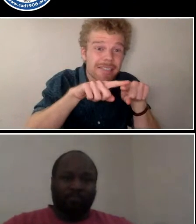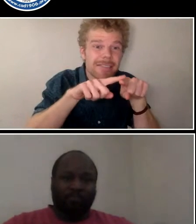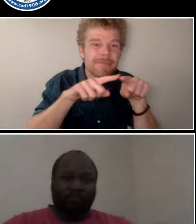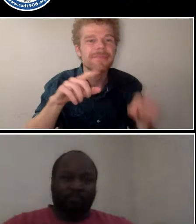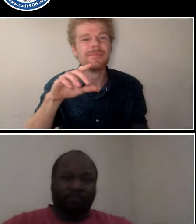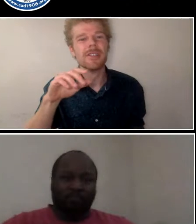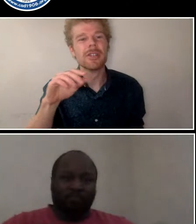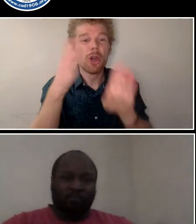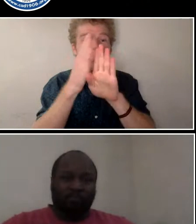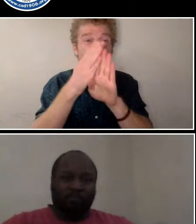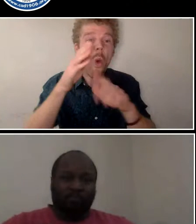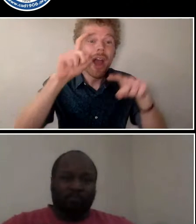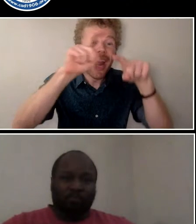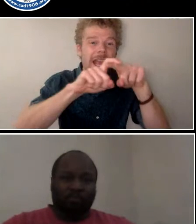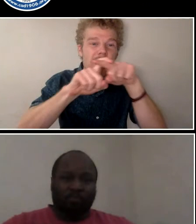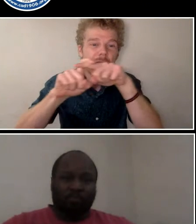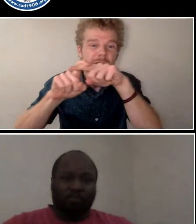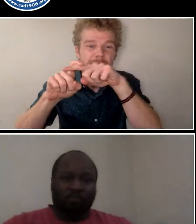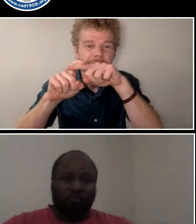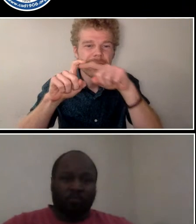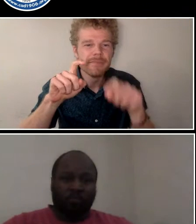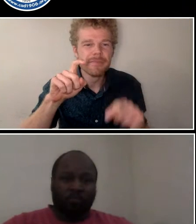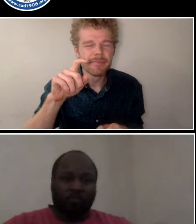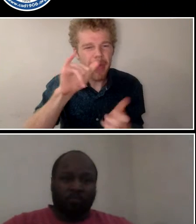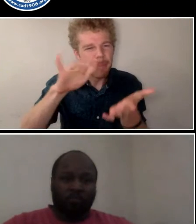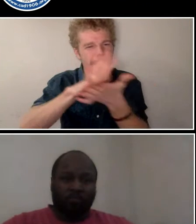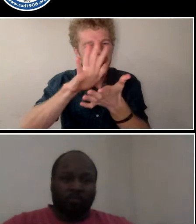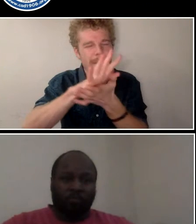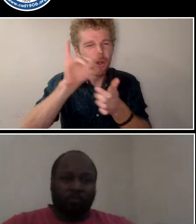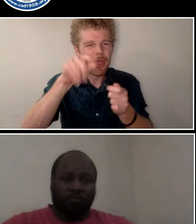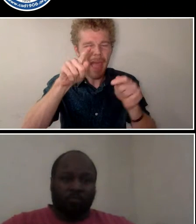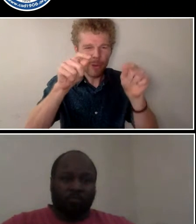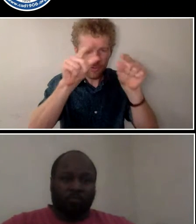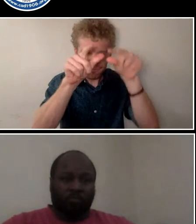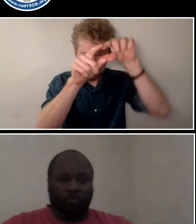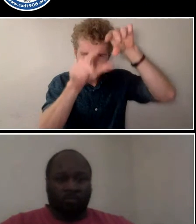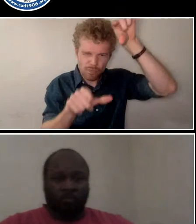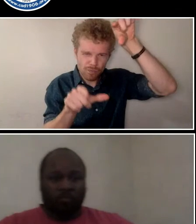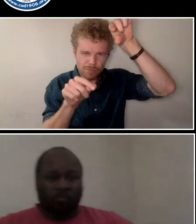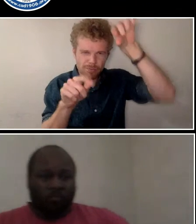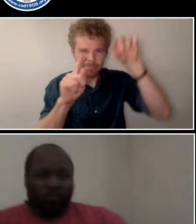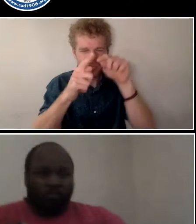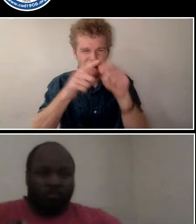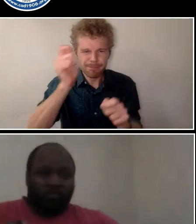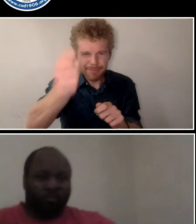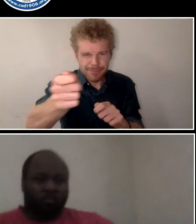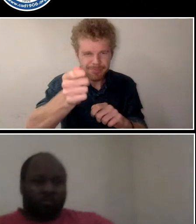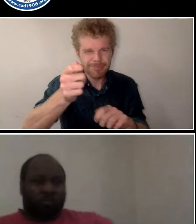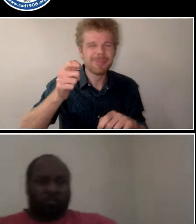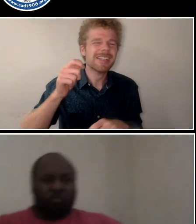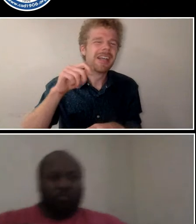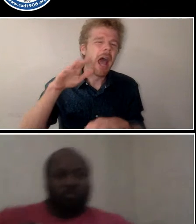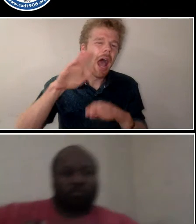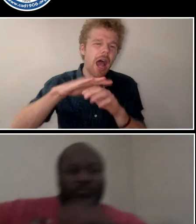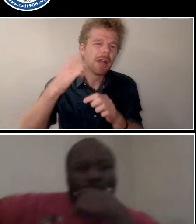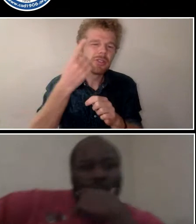All right. Number 3, campaigning is making door hangings, making signs,